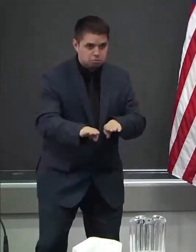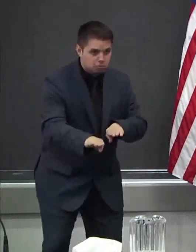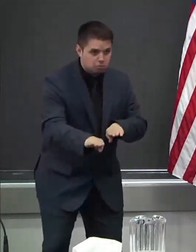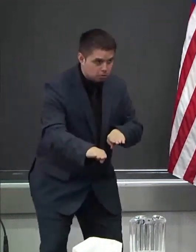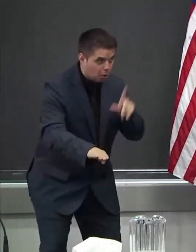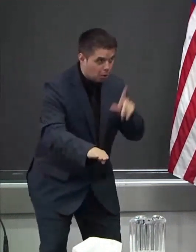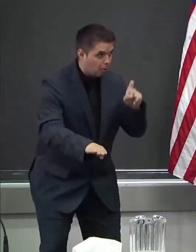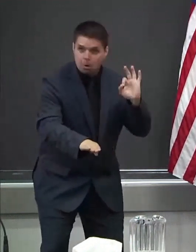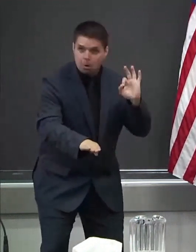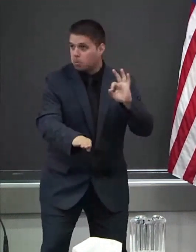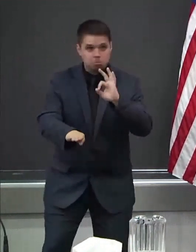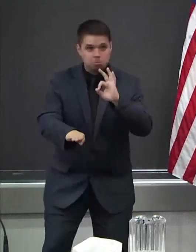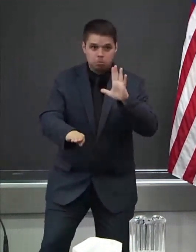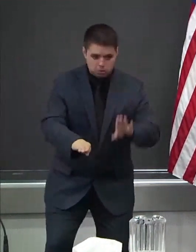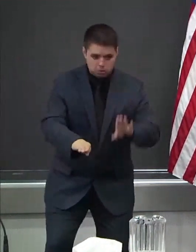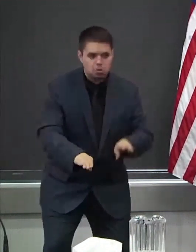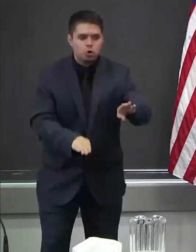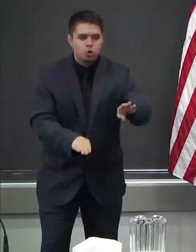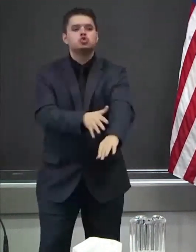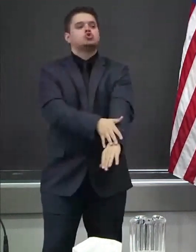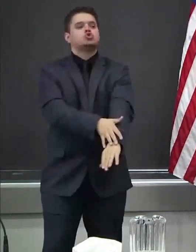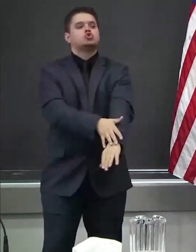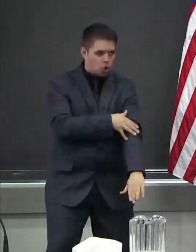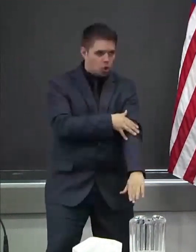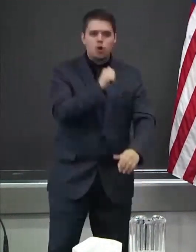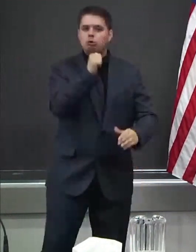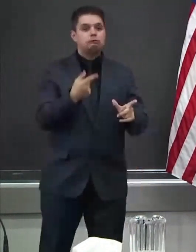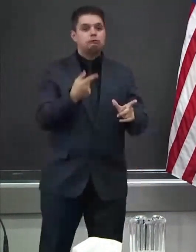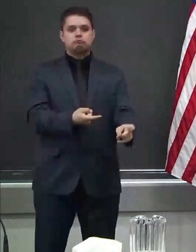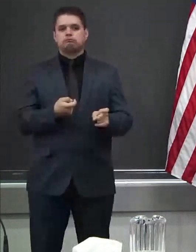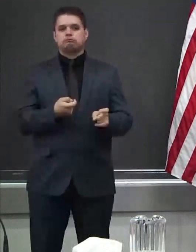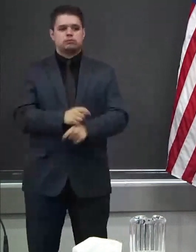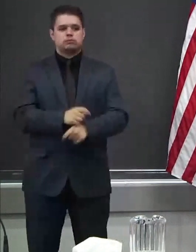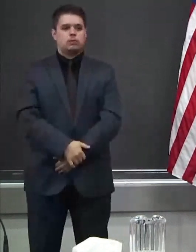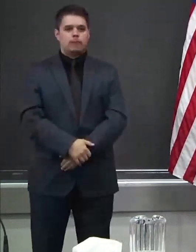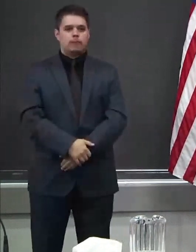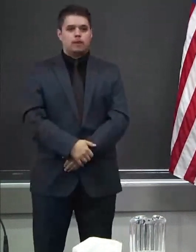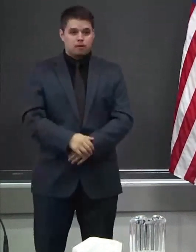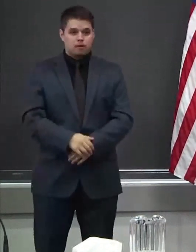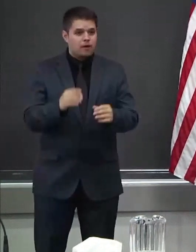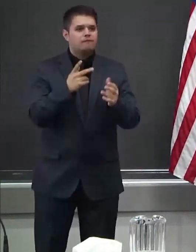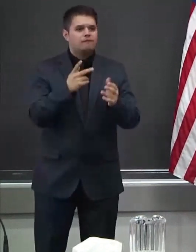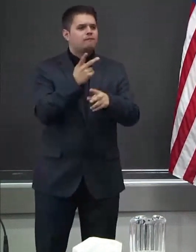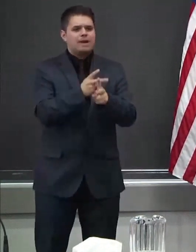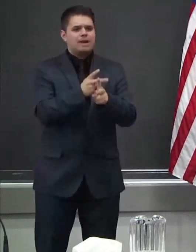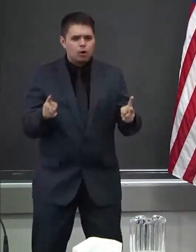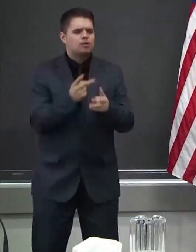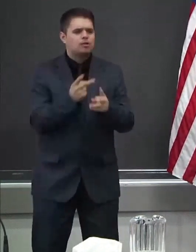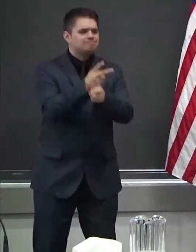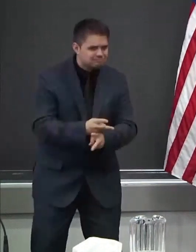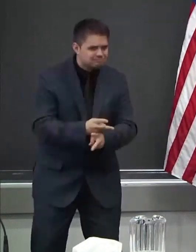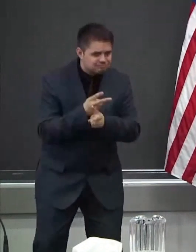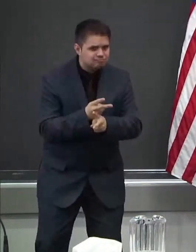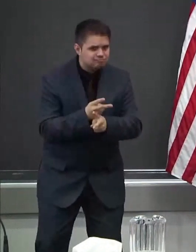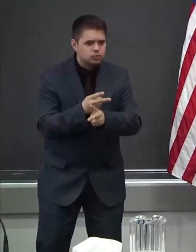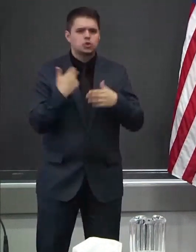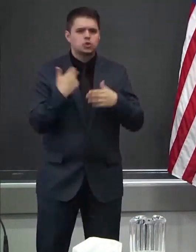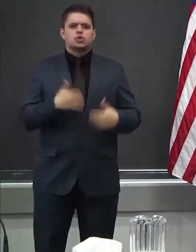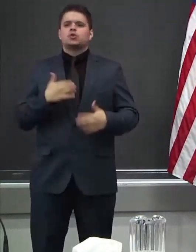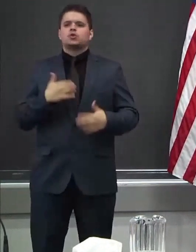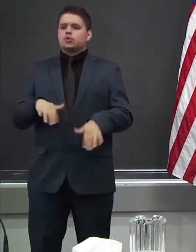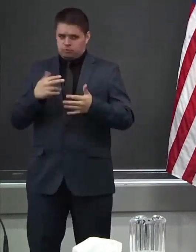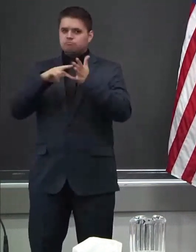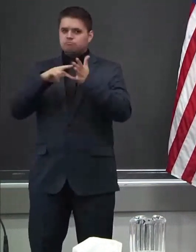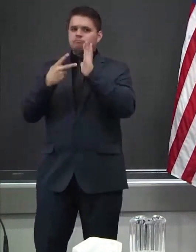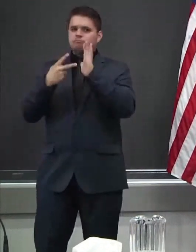one step at a time. It's this careful and cautious approach that shows the true character of